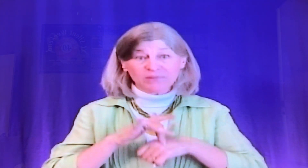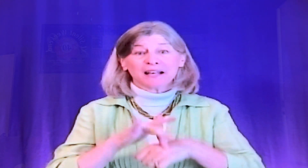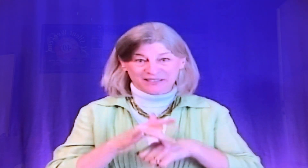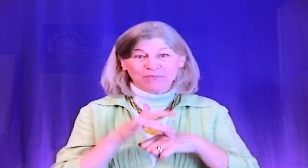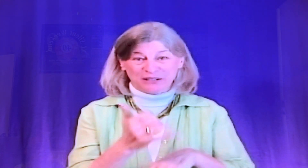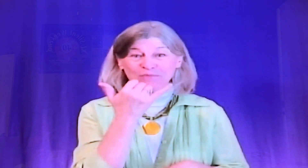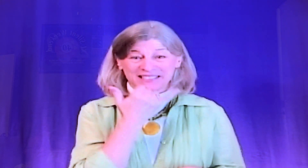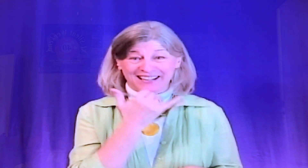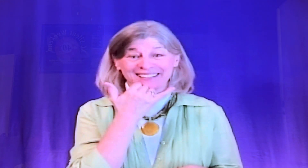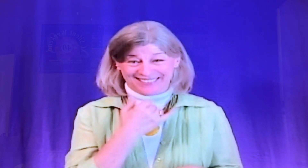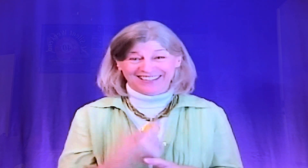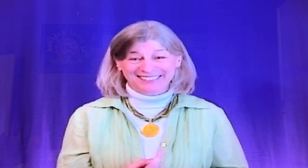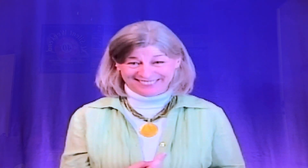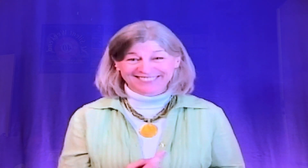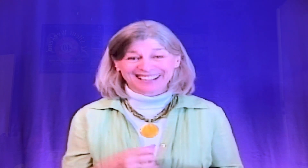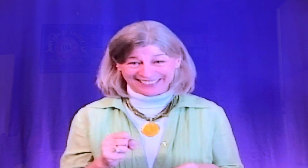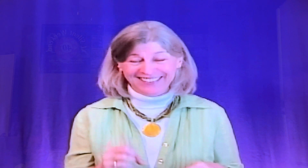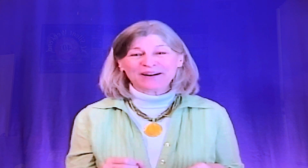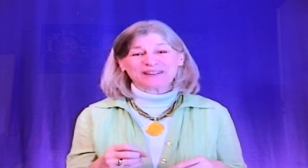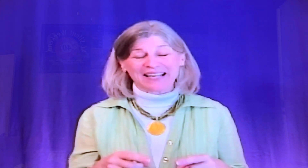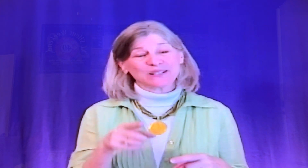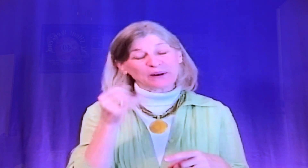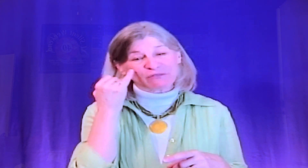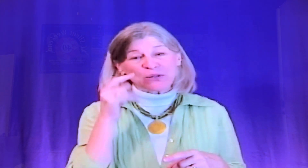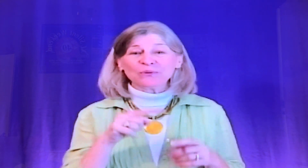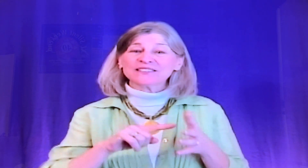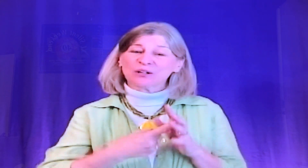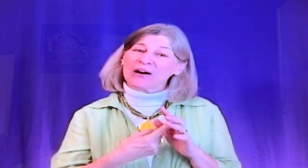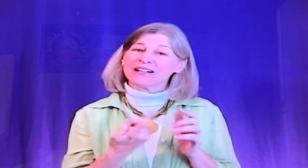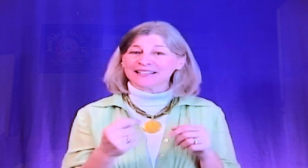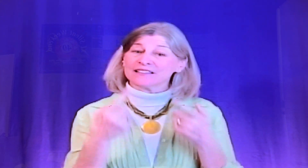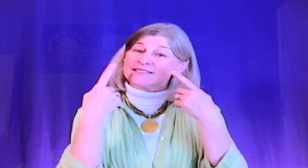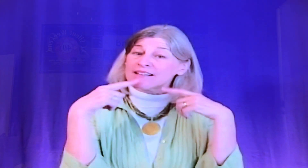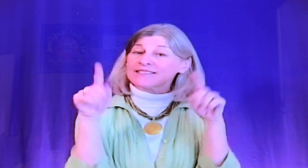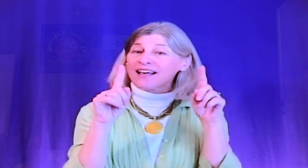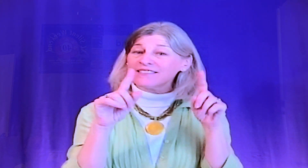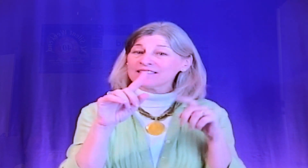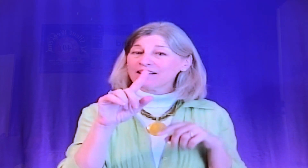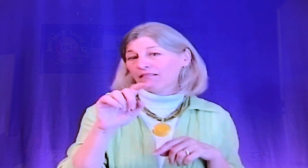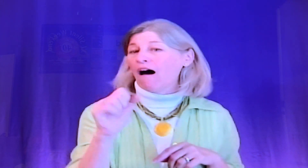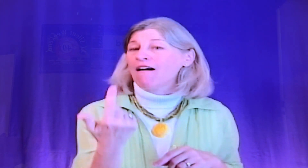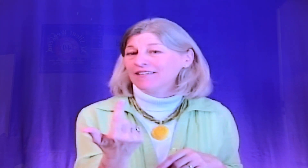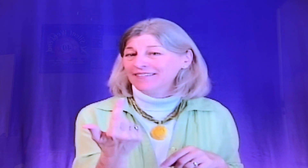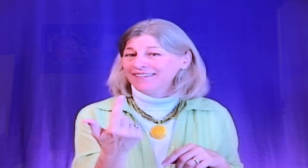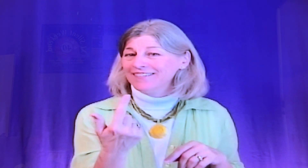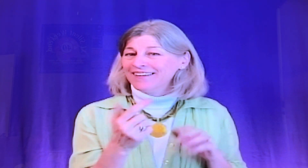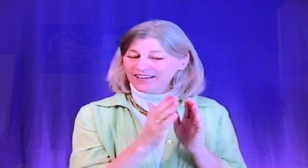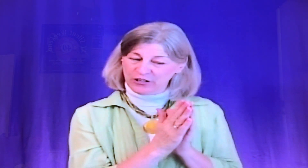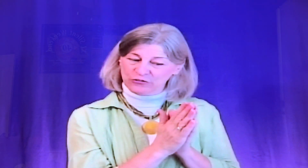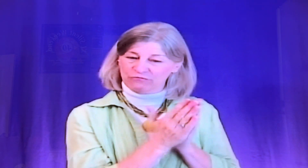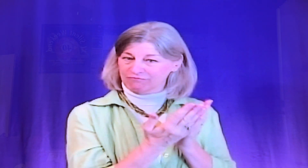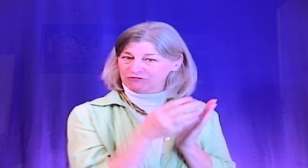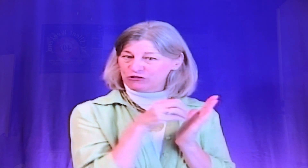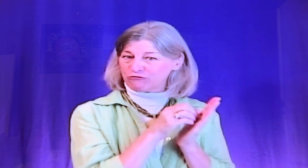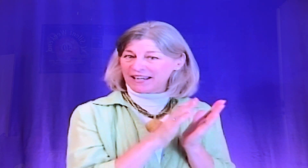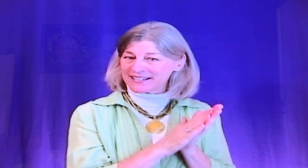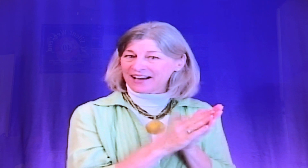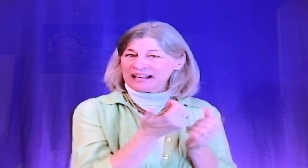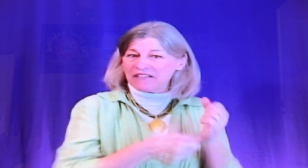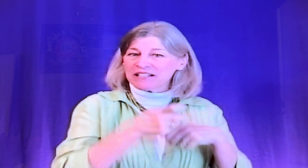obsess about our mistakes, right? Yeah. Okay, so if you will start a little success log, just write down every time